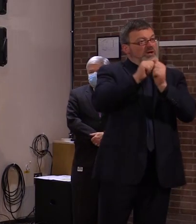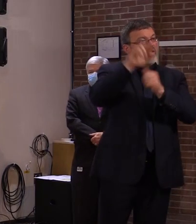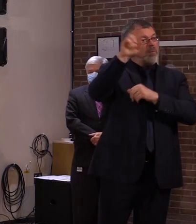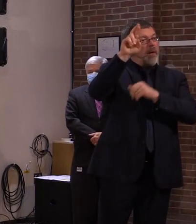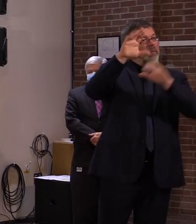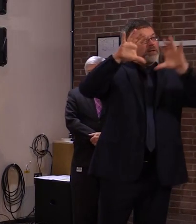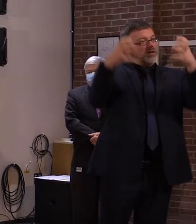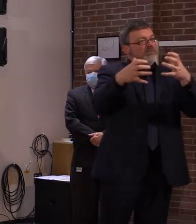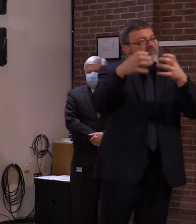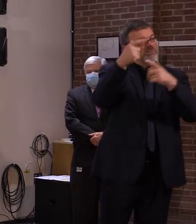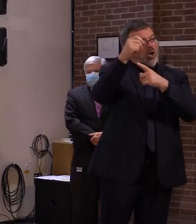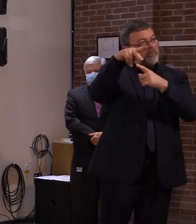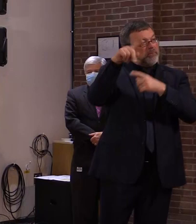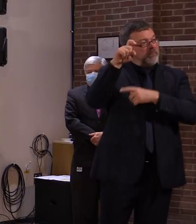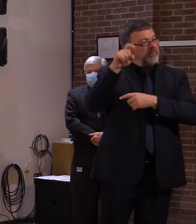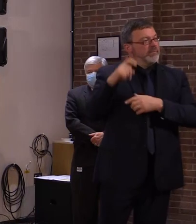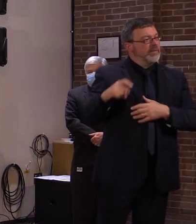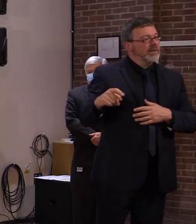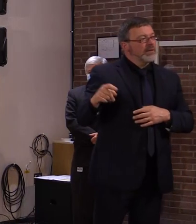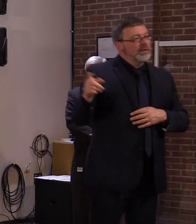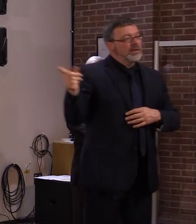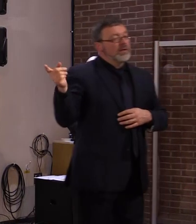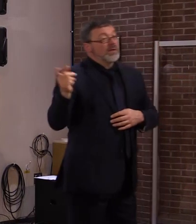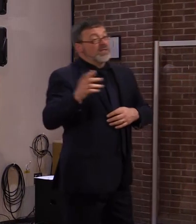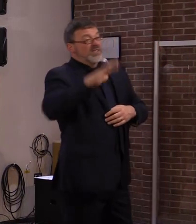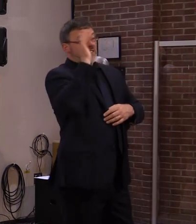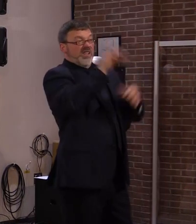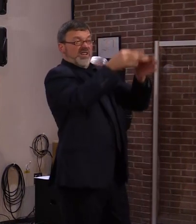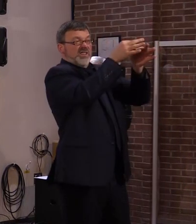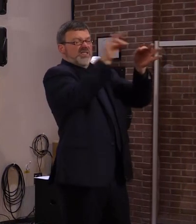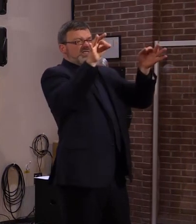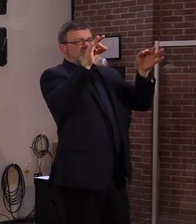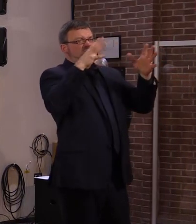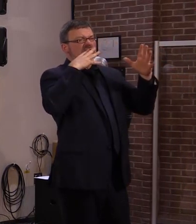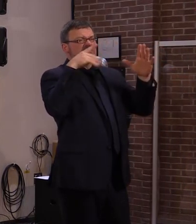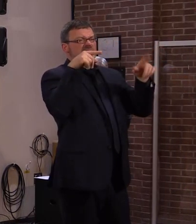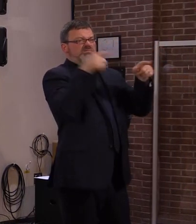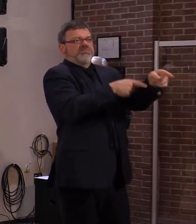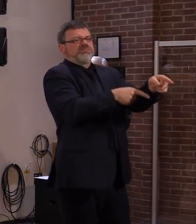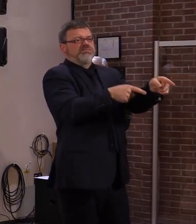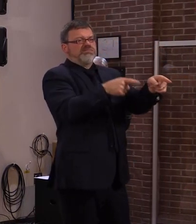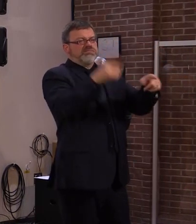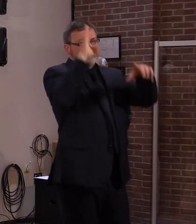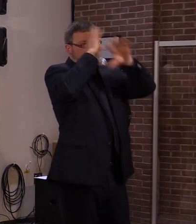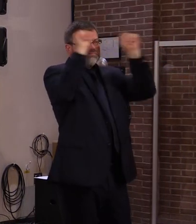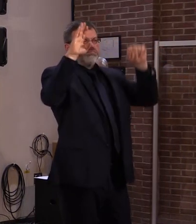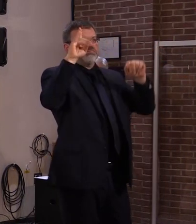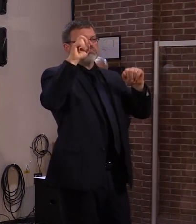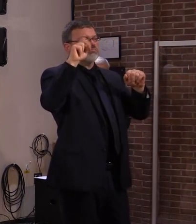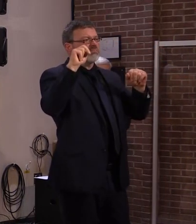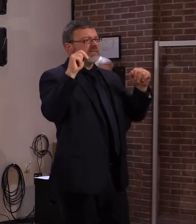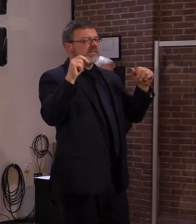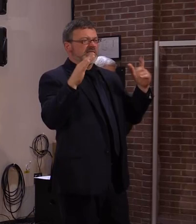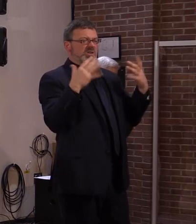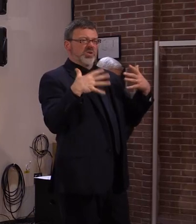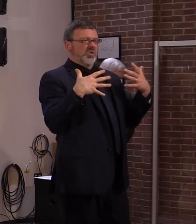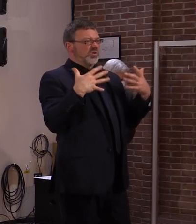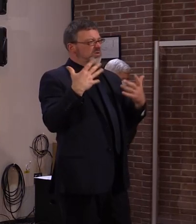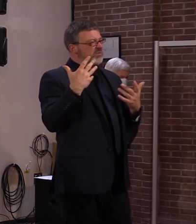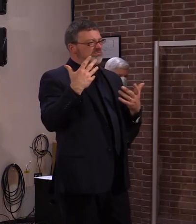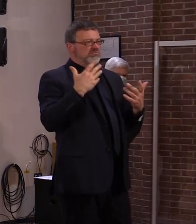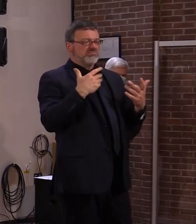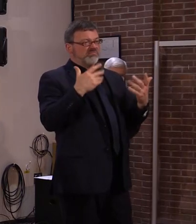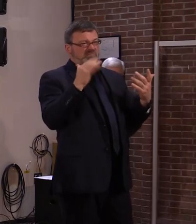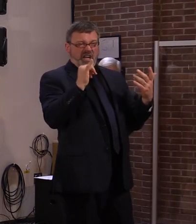Well, it's a derogatory statement towards the underlying meaning is a derogatory statement against the